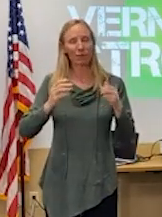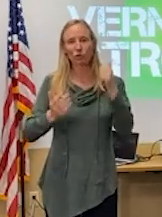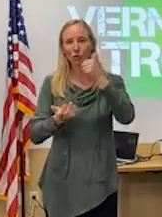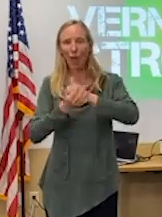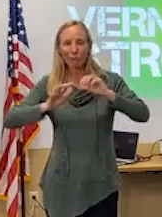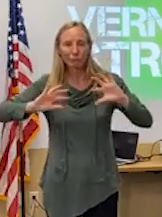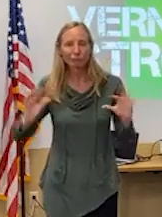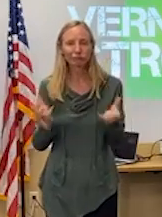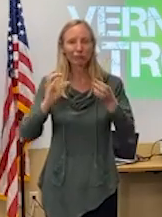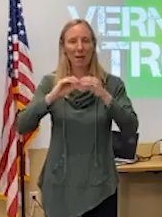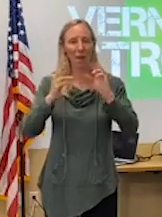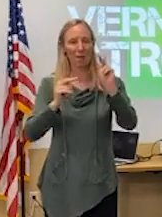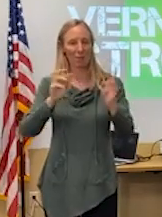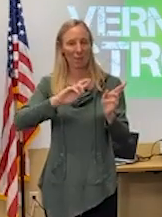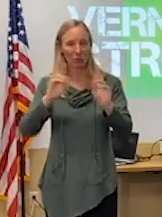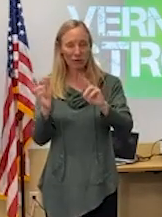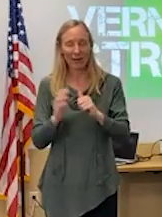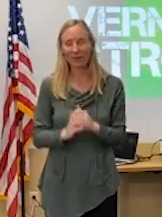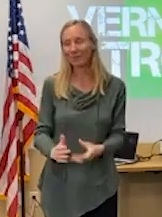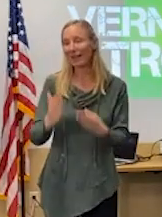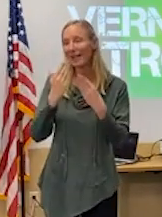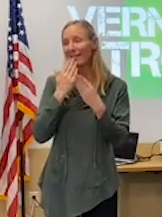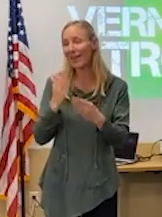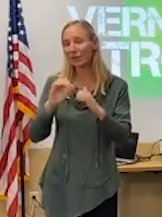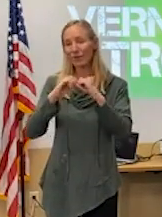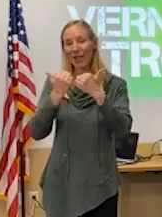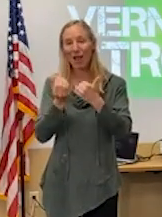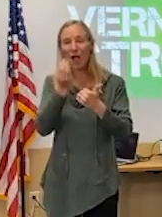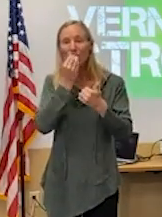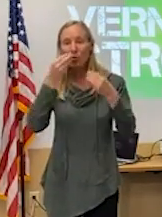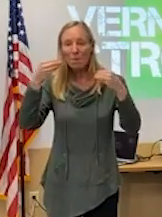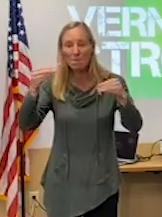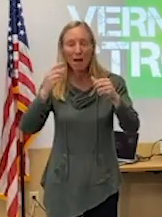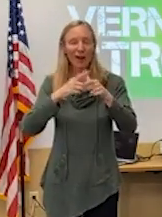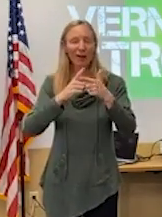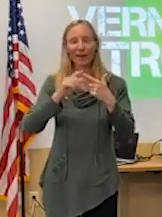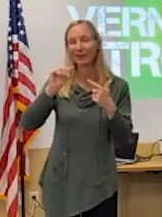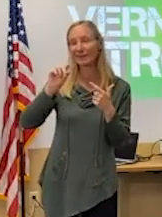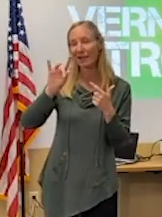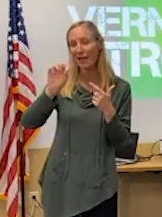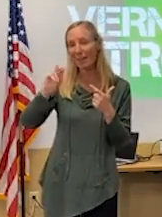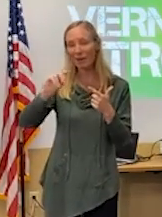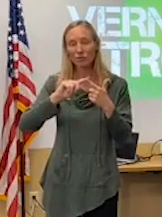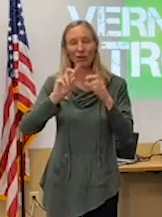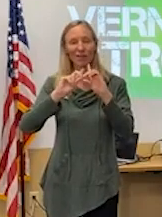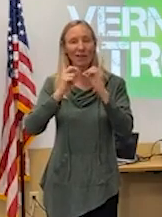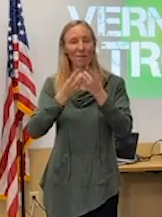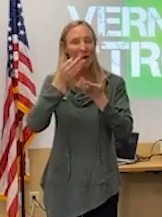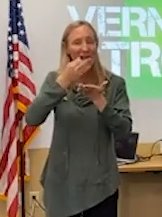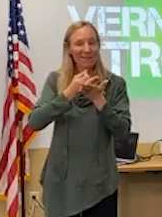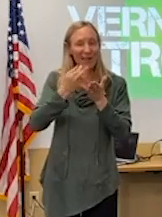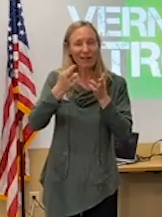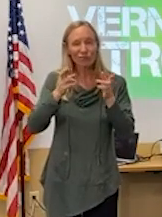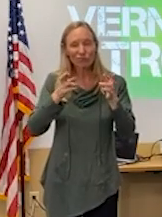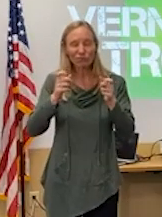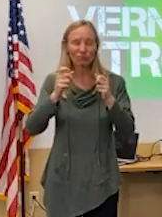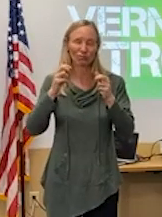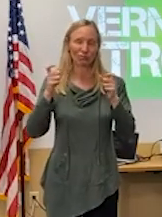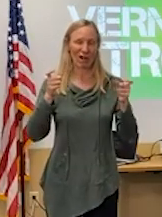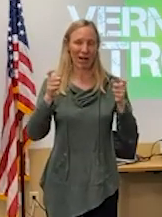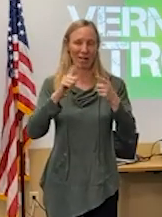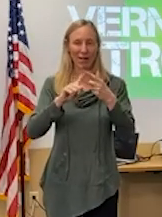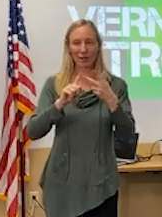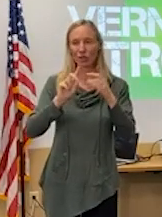and Markets, the Agency of Administration, the Department of Financial Regulation, the Department of Taxes, and the Agency of